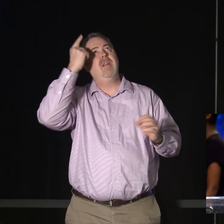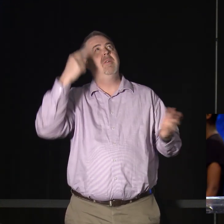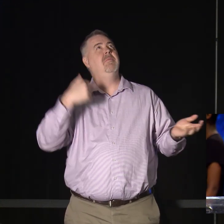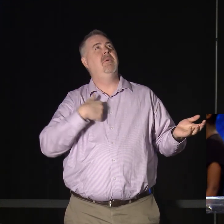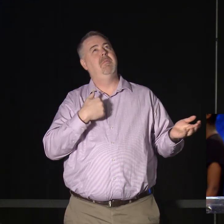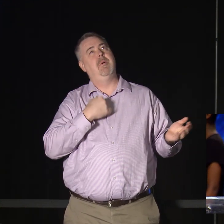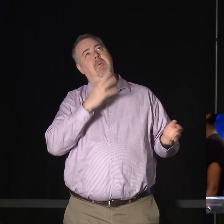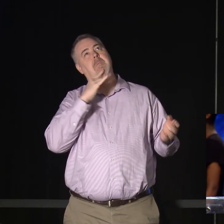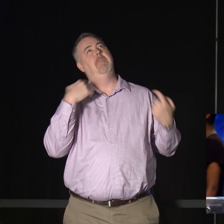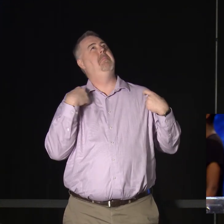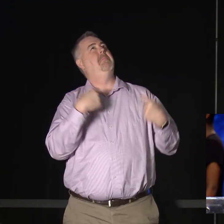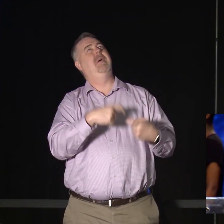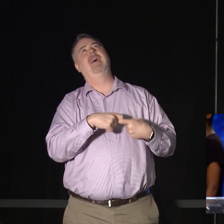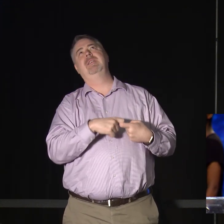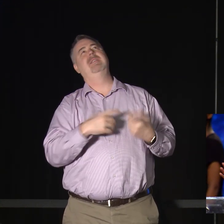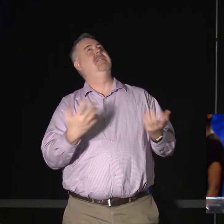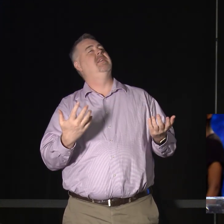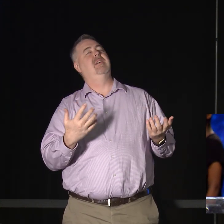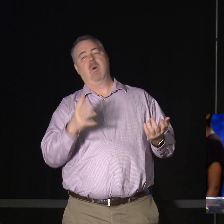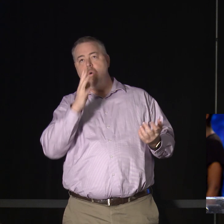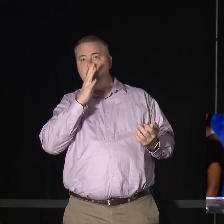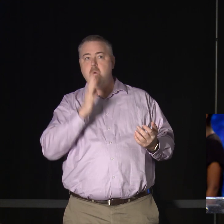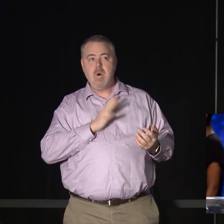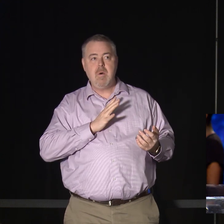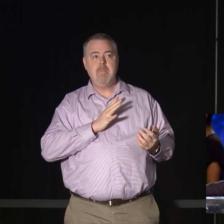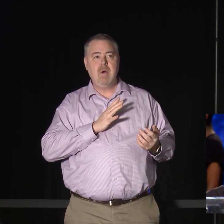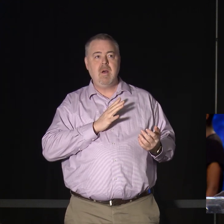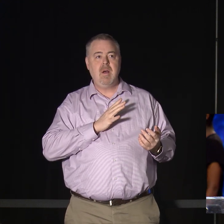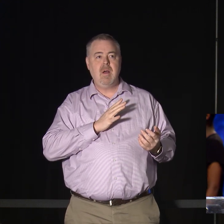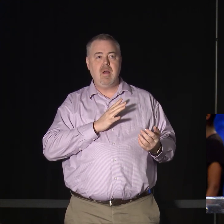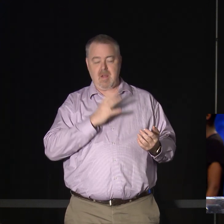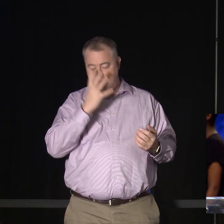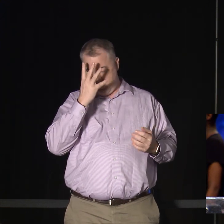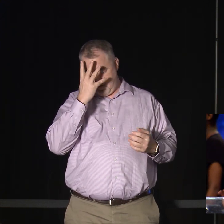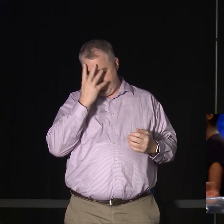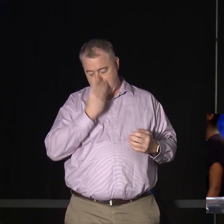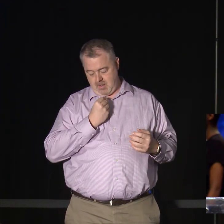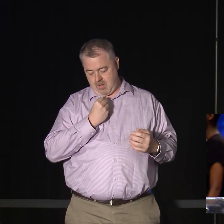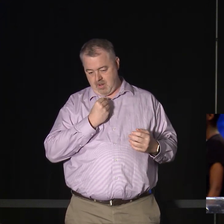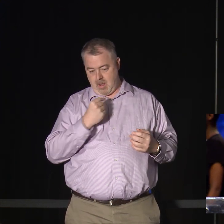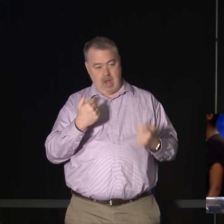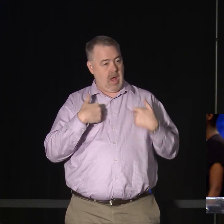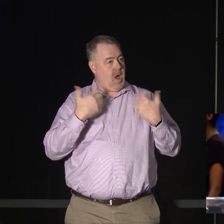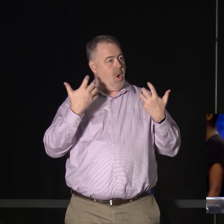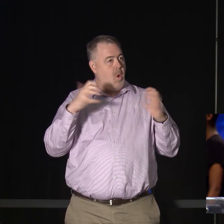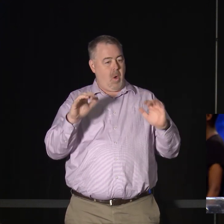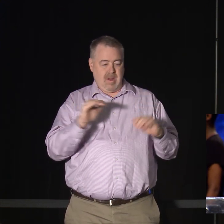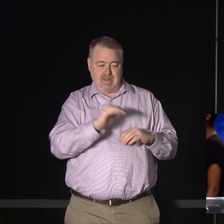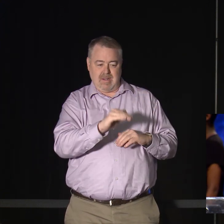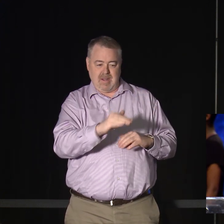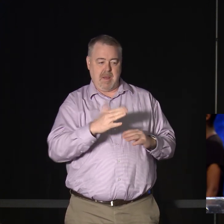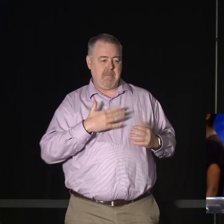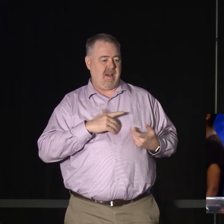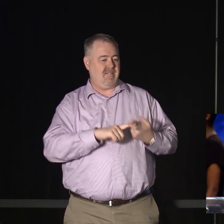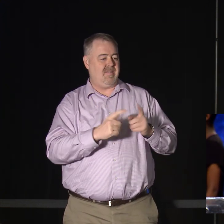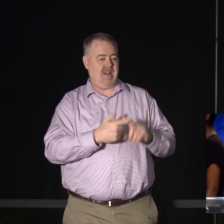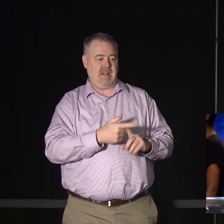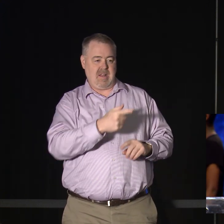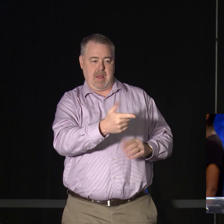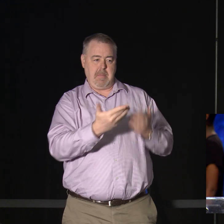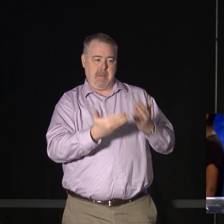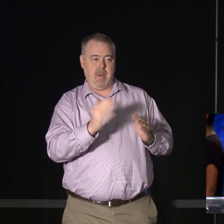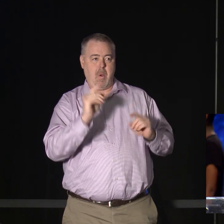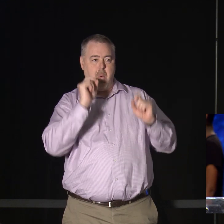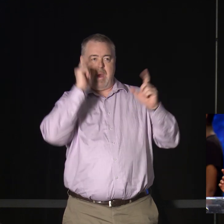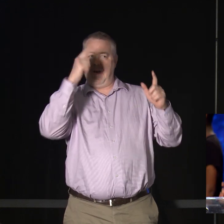I speak Spanish. And this lady fell asleep and he said, I don't want to wake up. My friend might wake up, but I